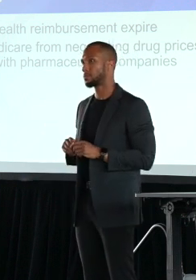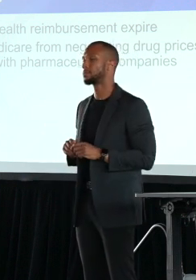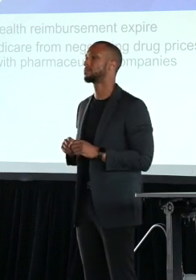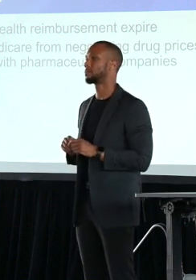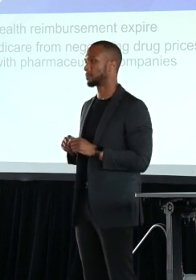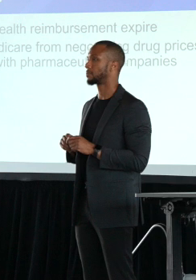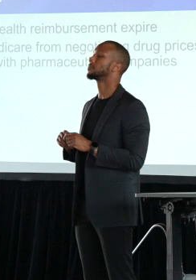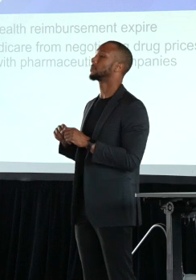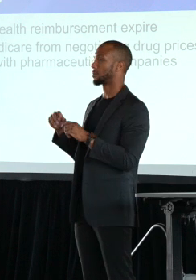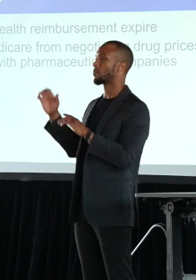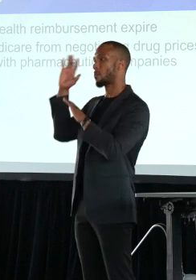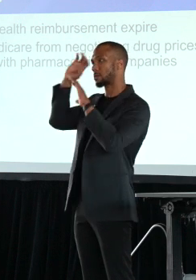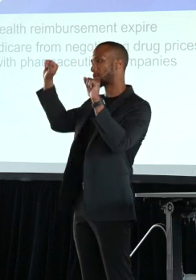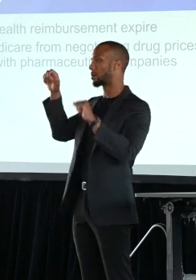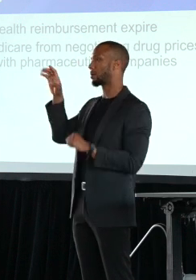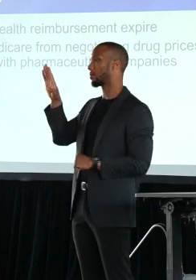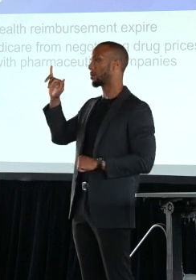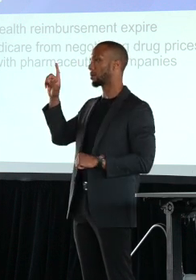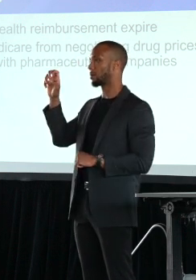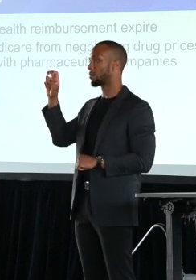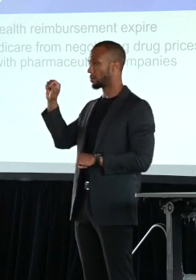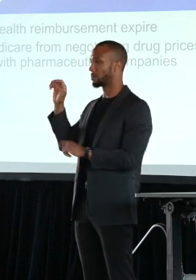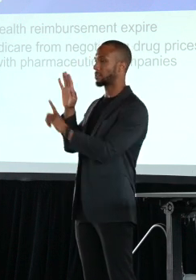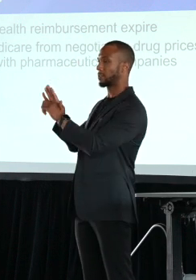companies, and